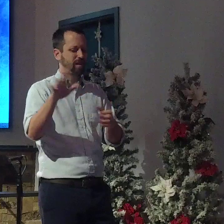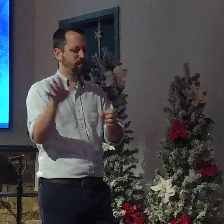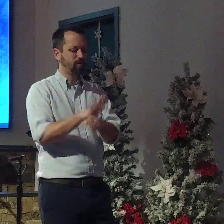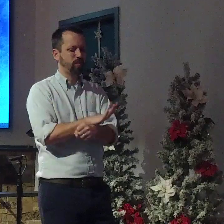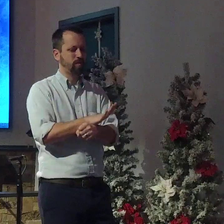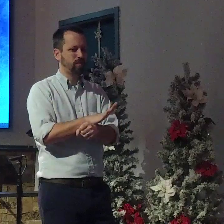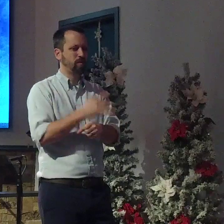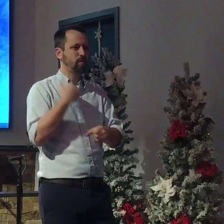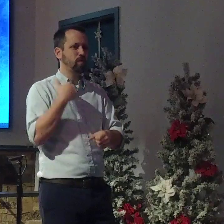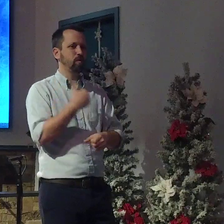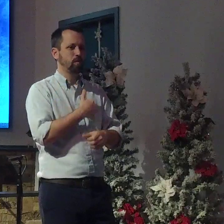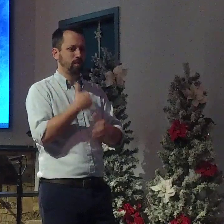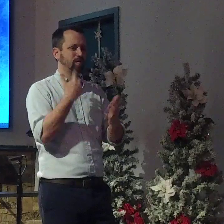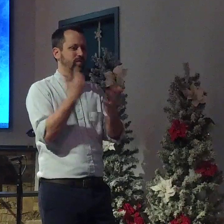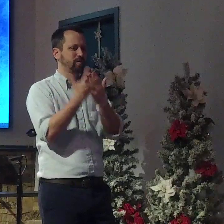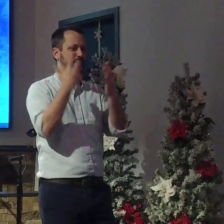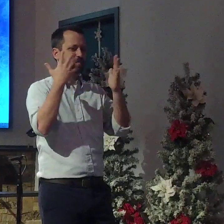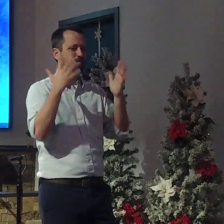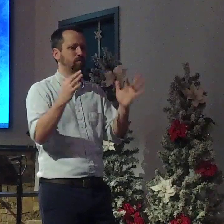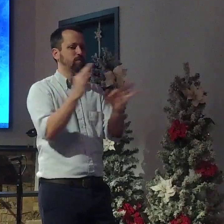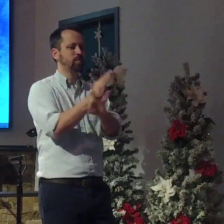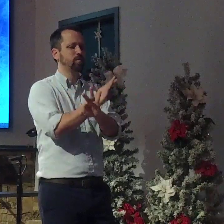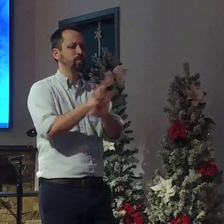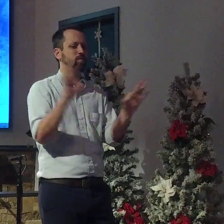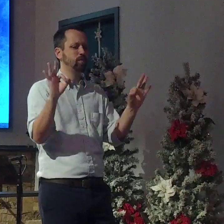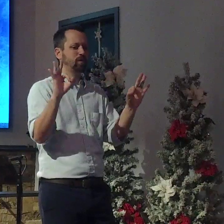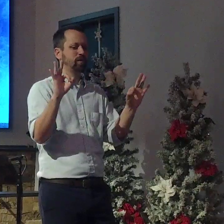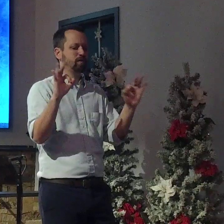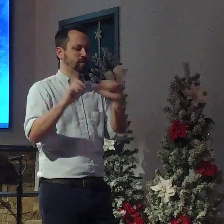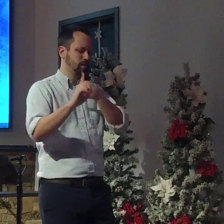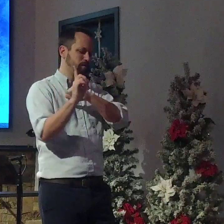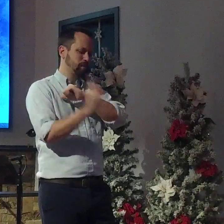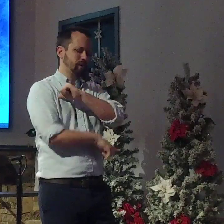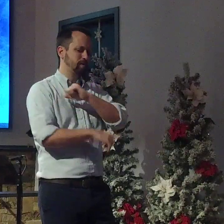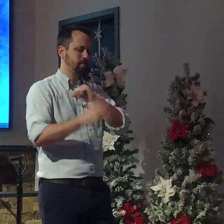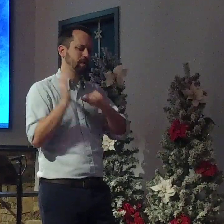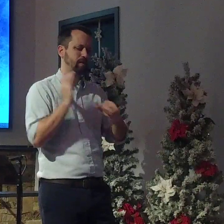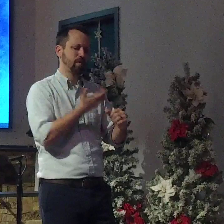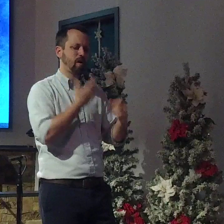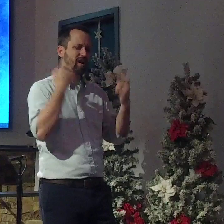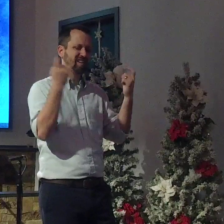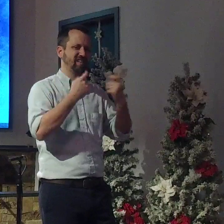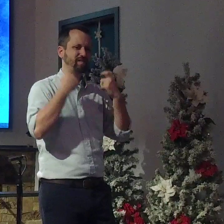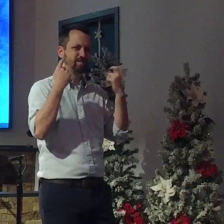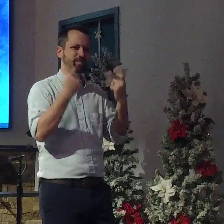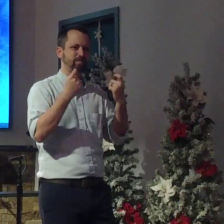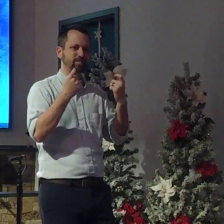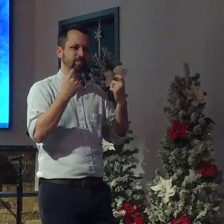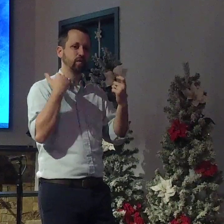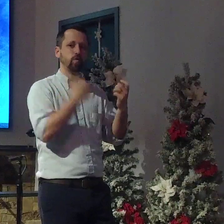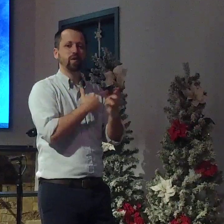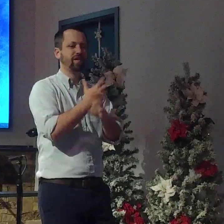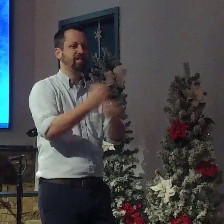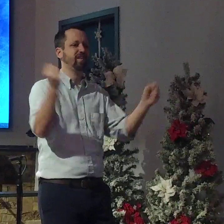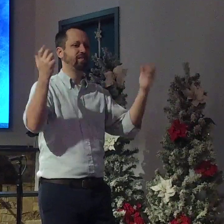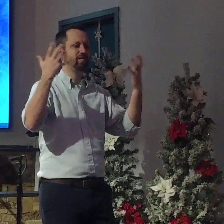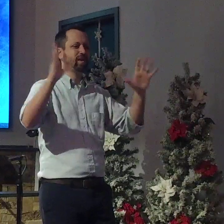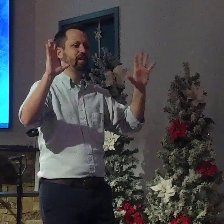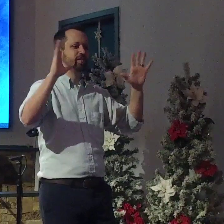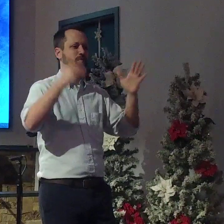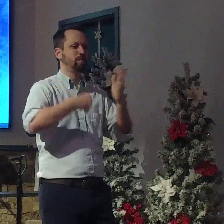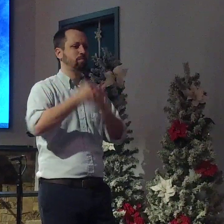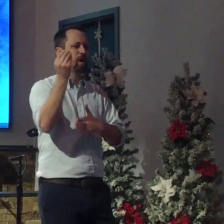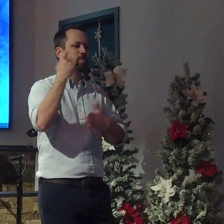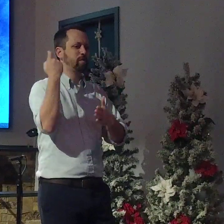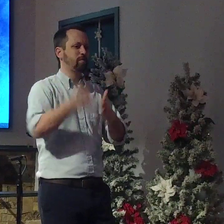of sinful. God is holy and God is righteous. And Jesus bore our sins in his sinless